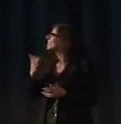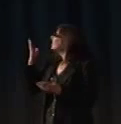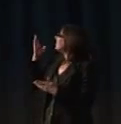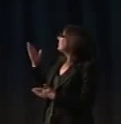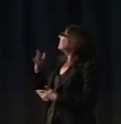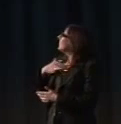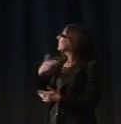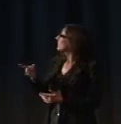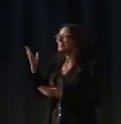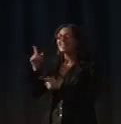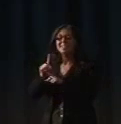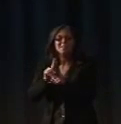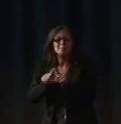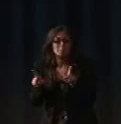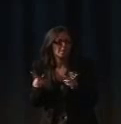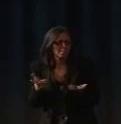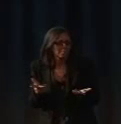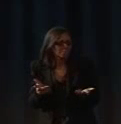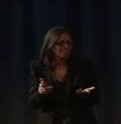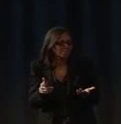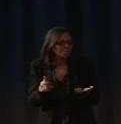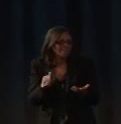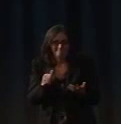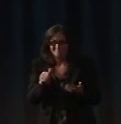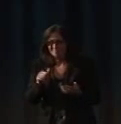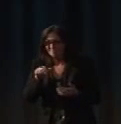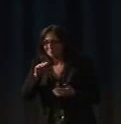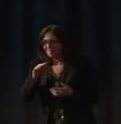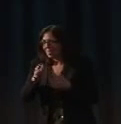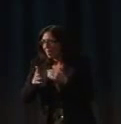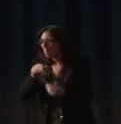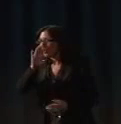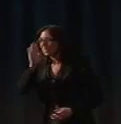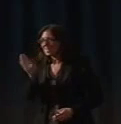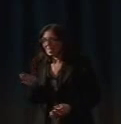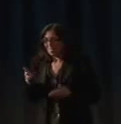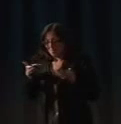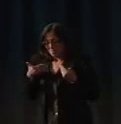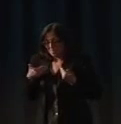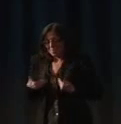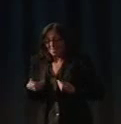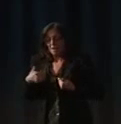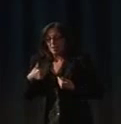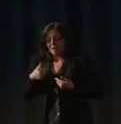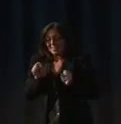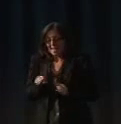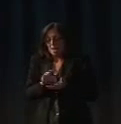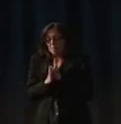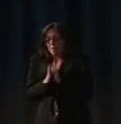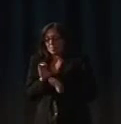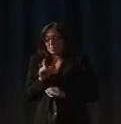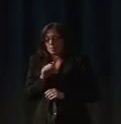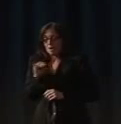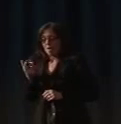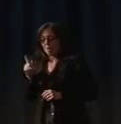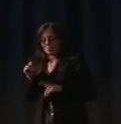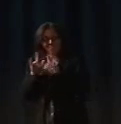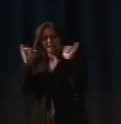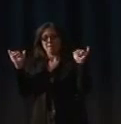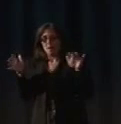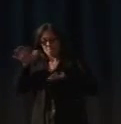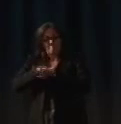so unlikely that anyone would actually be a subject fronting of an object, and yet this is the origin of lots